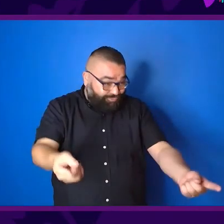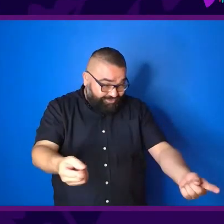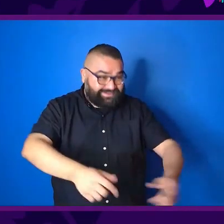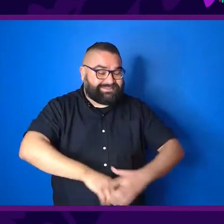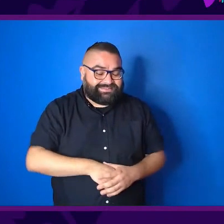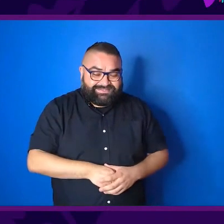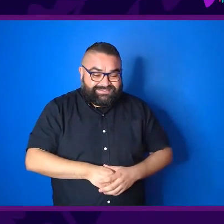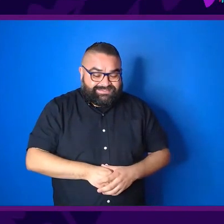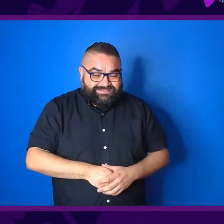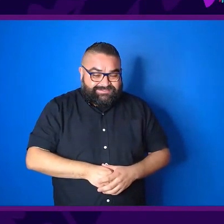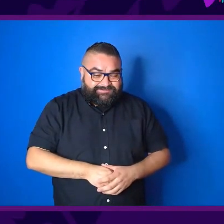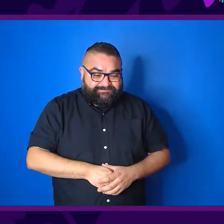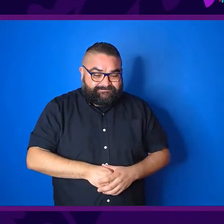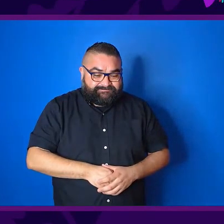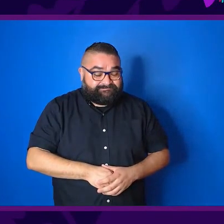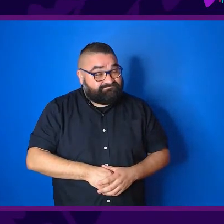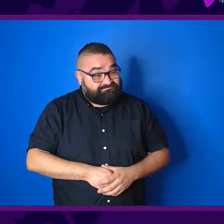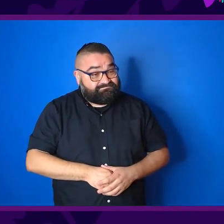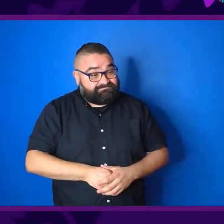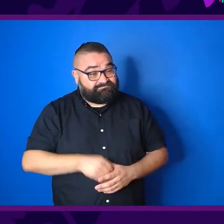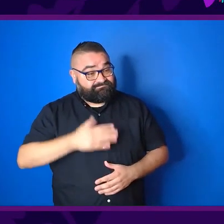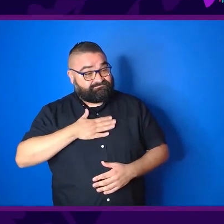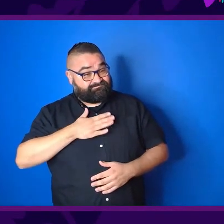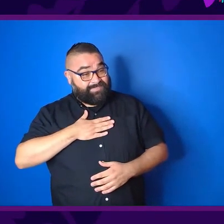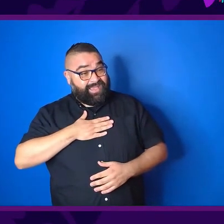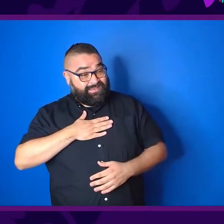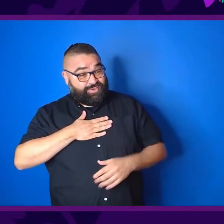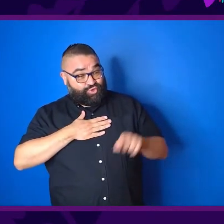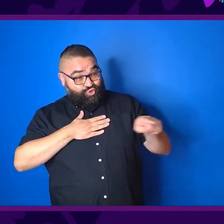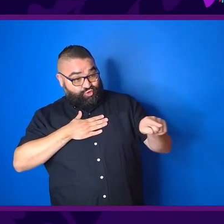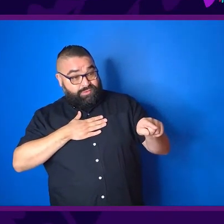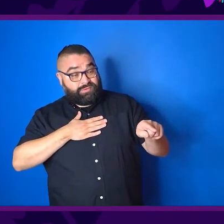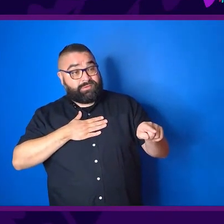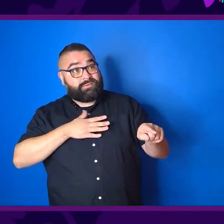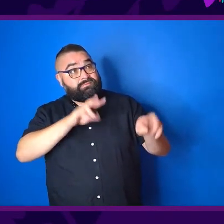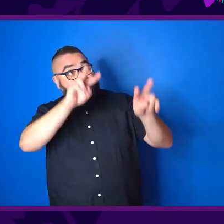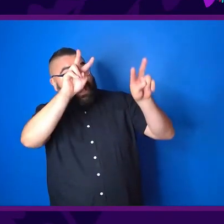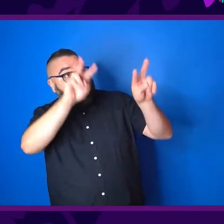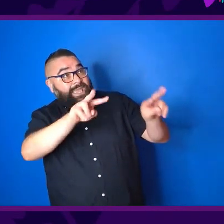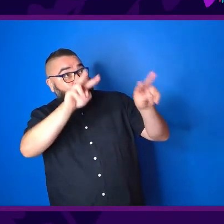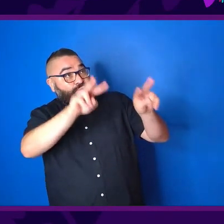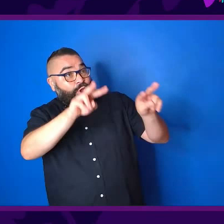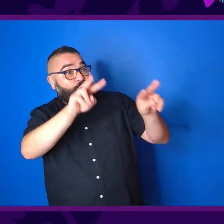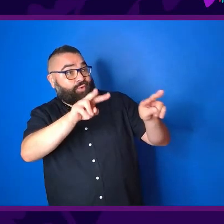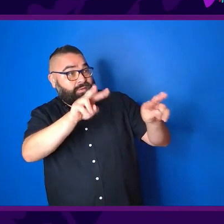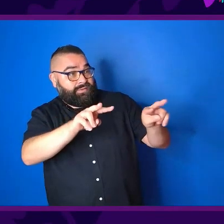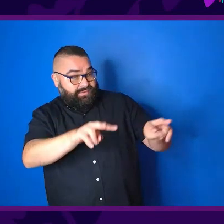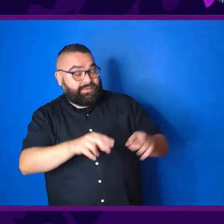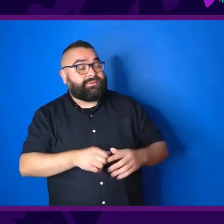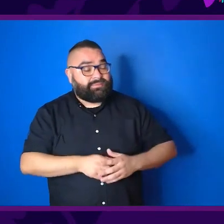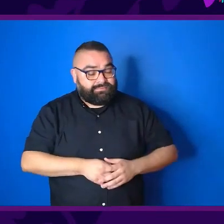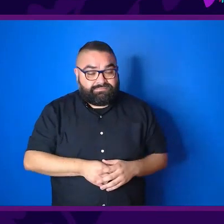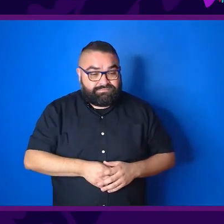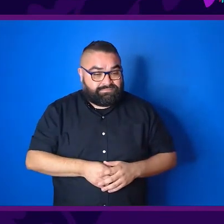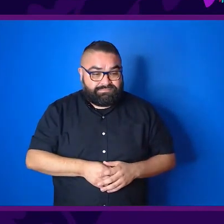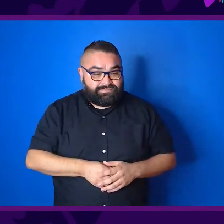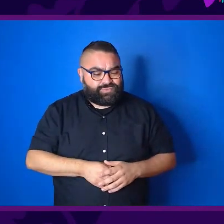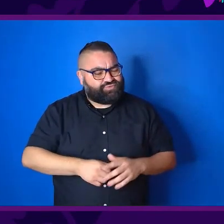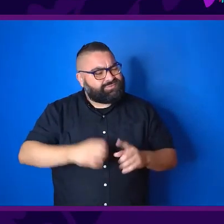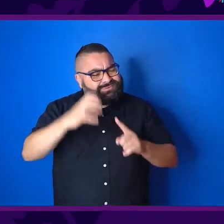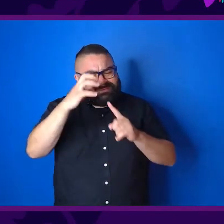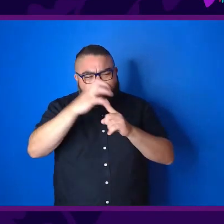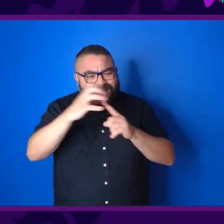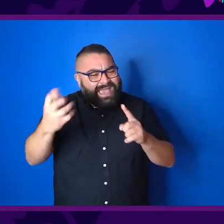genuine hero of mine, one of the great people of the Western world. I love